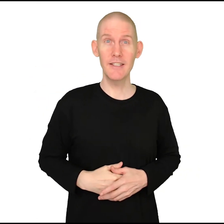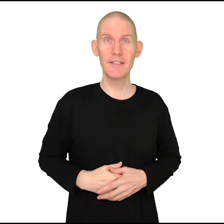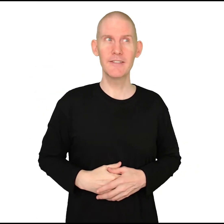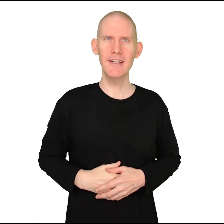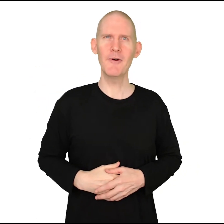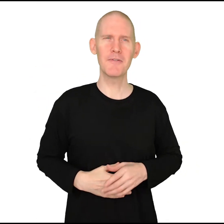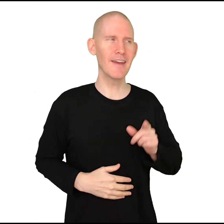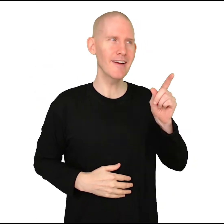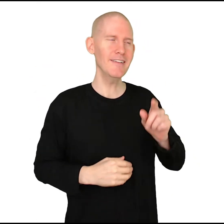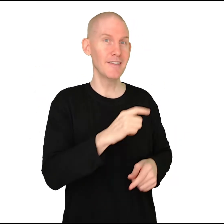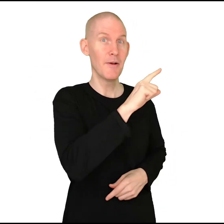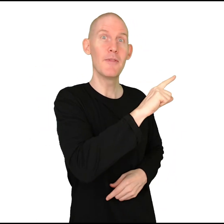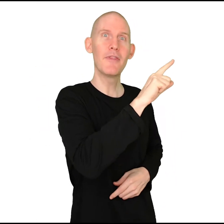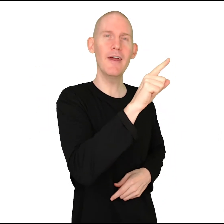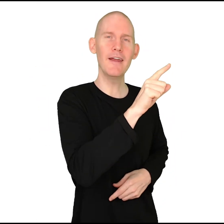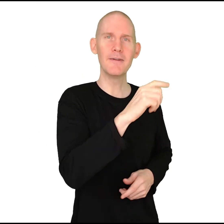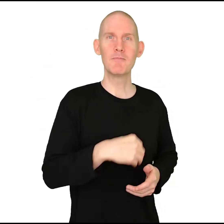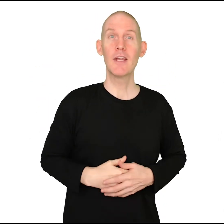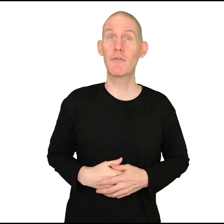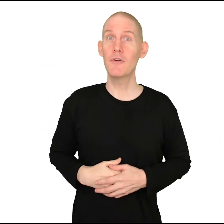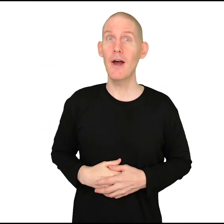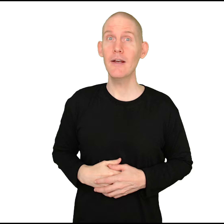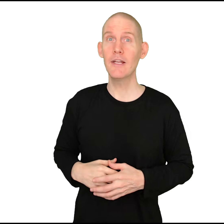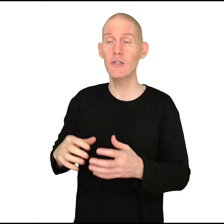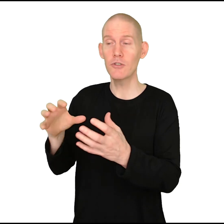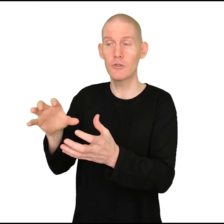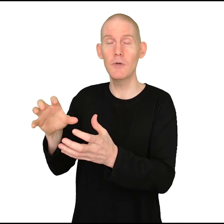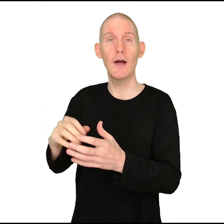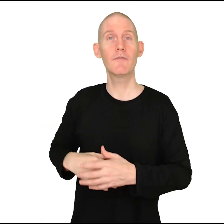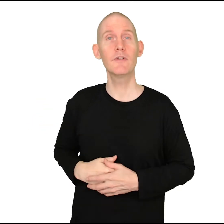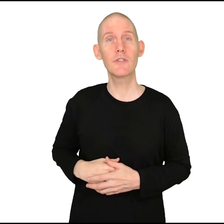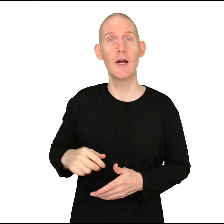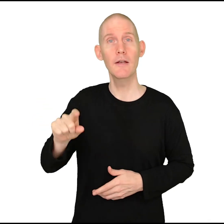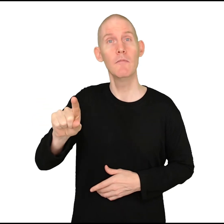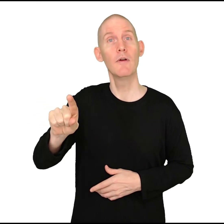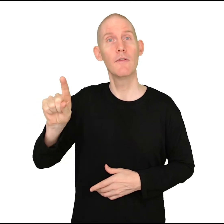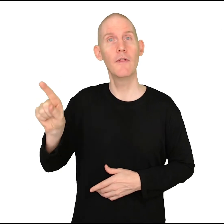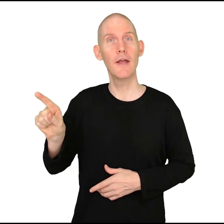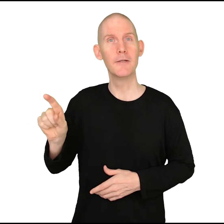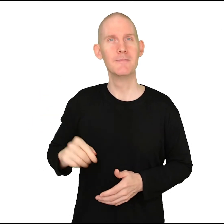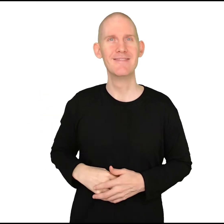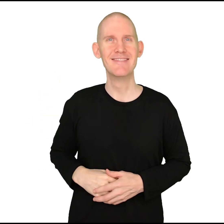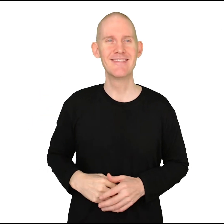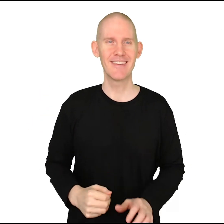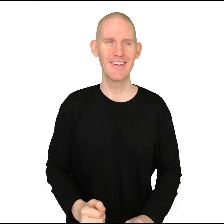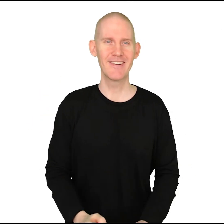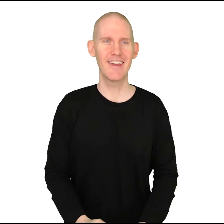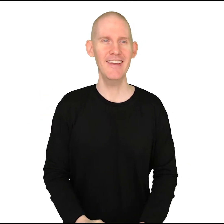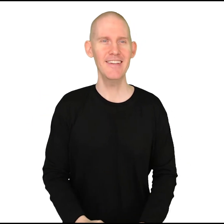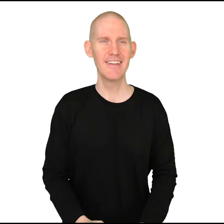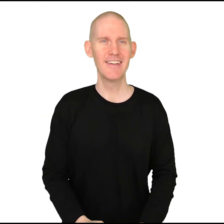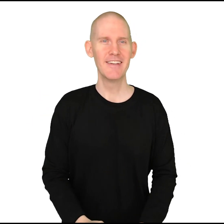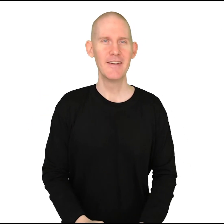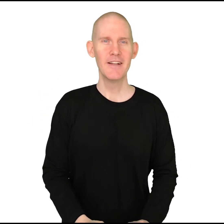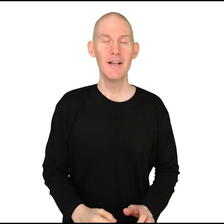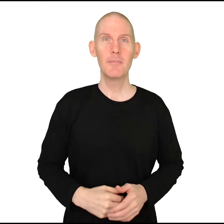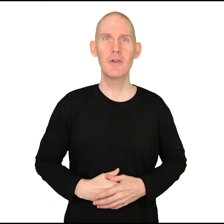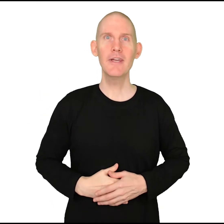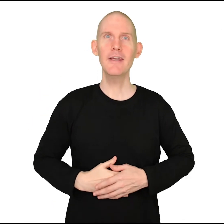sitting over there, they. If they're not here, just do it off to the side, they. Okay? Believe.